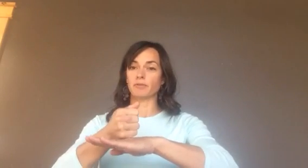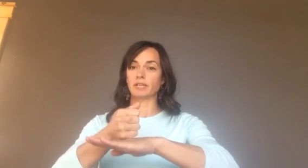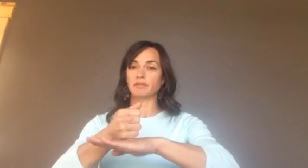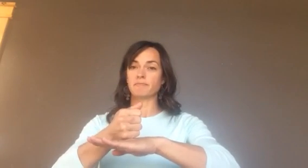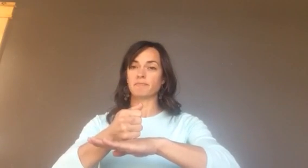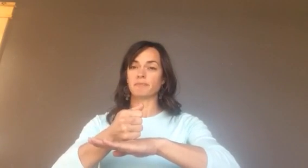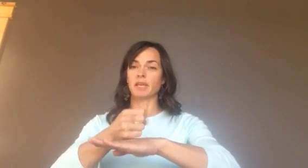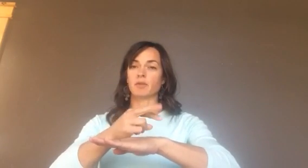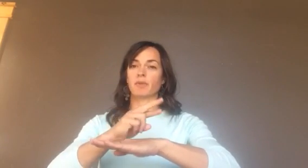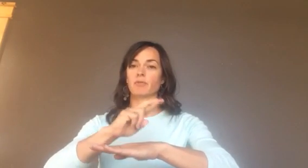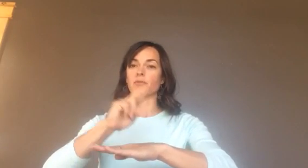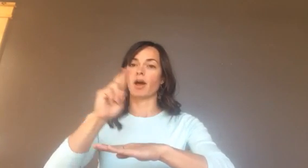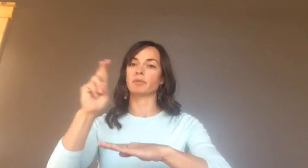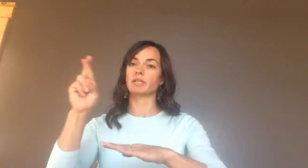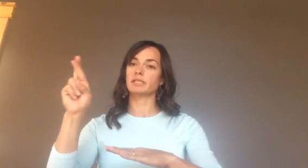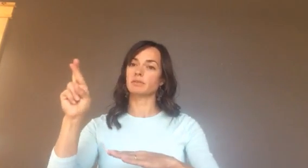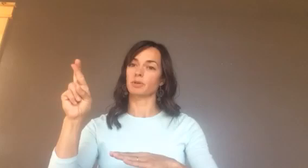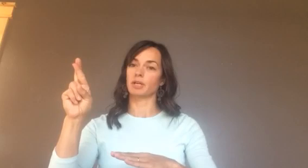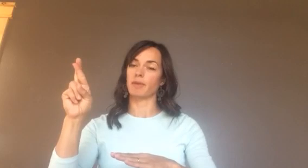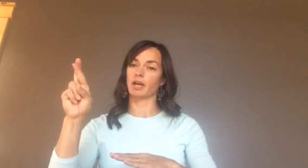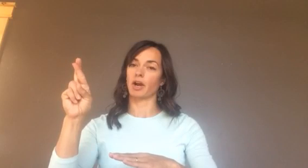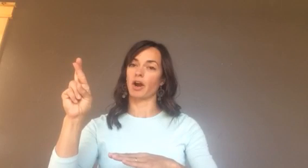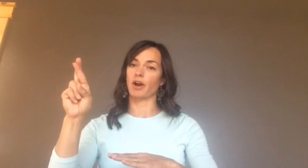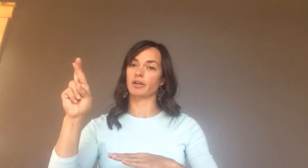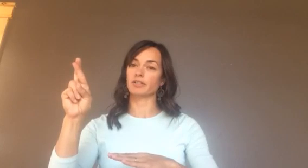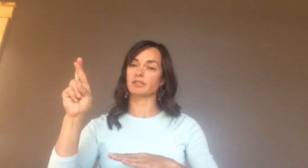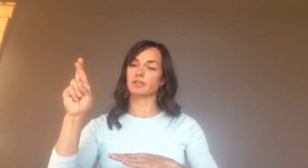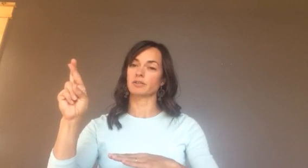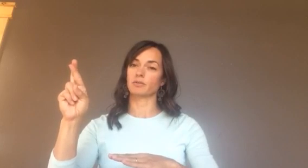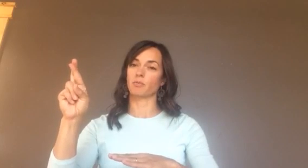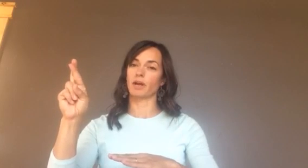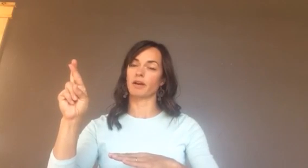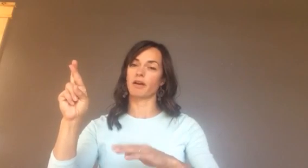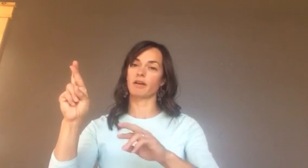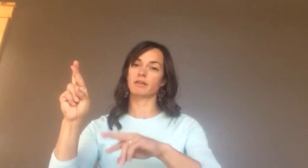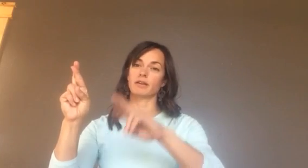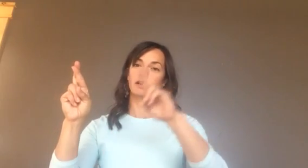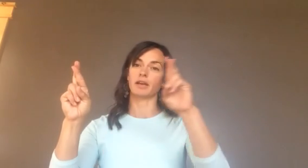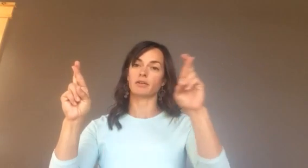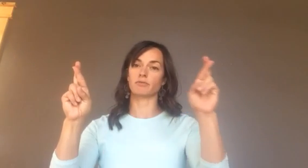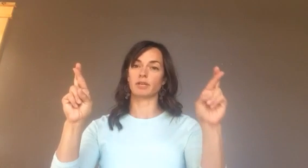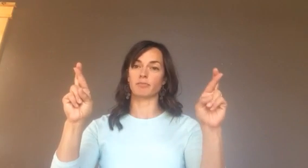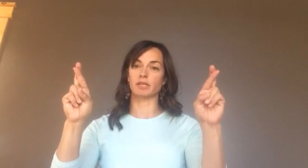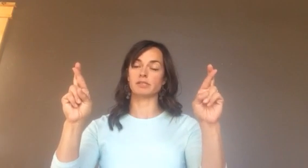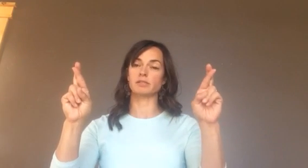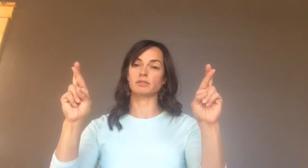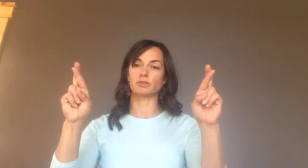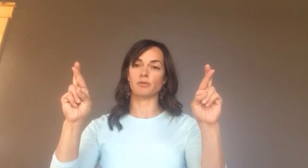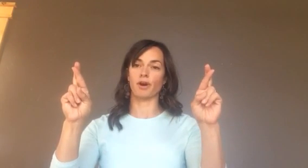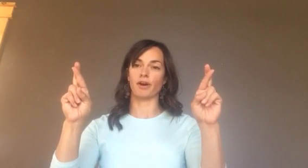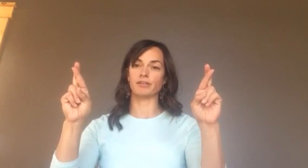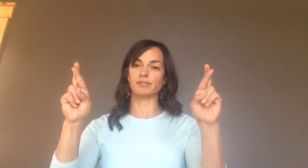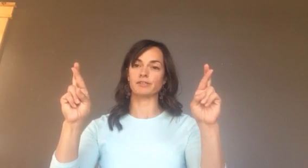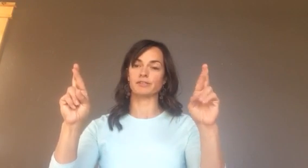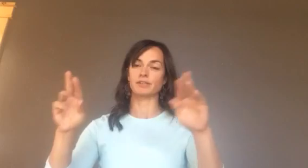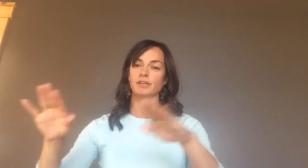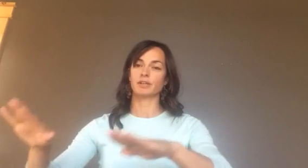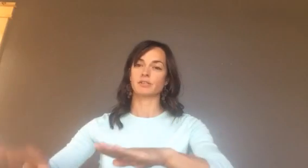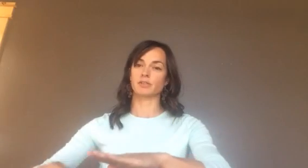founded by Romulus. We're going to make our R's, 1 R, and Remus, 2 R's. So